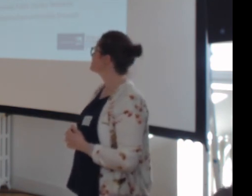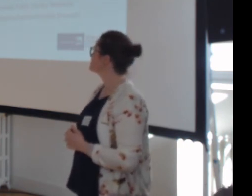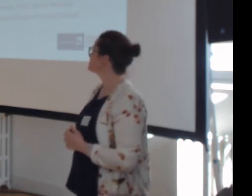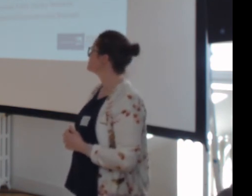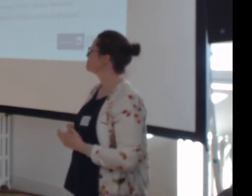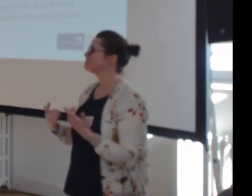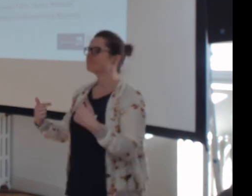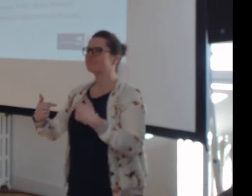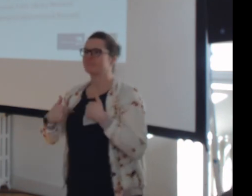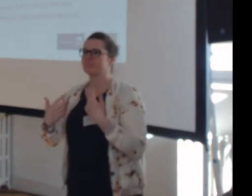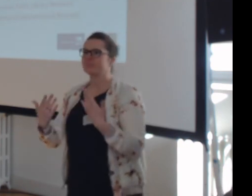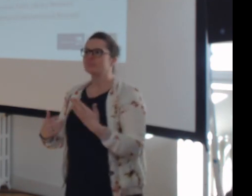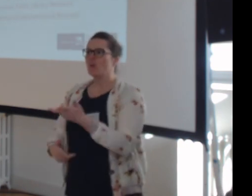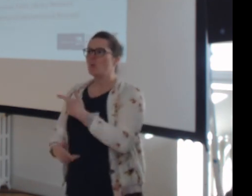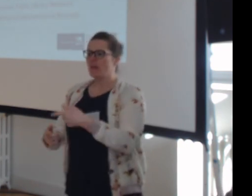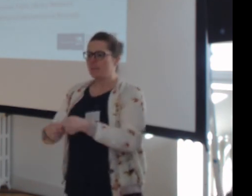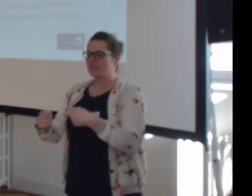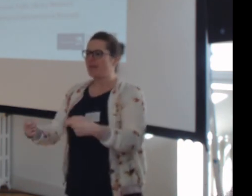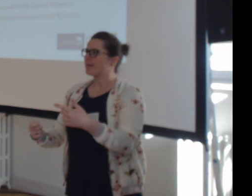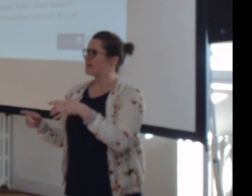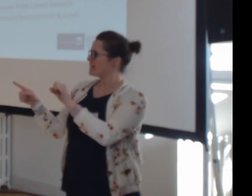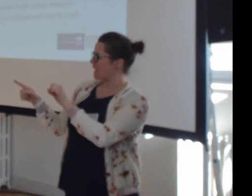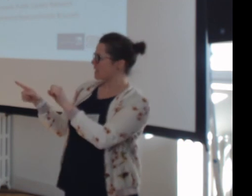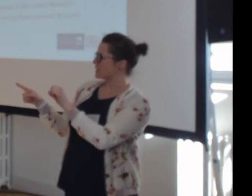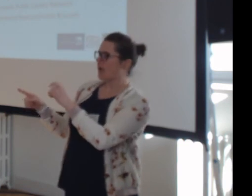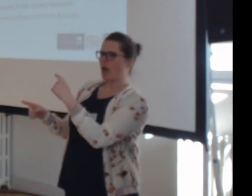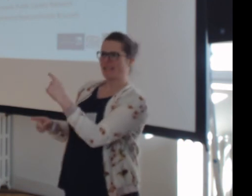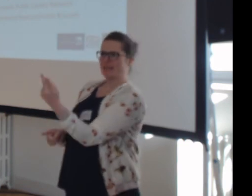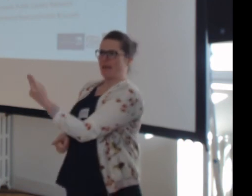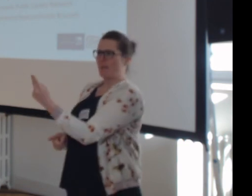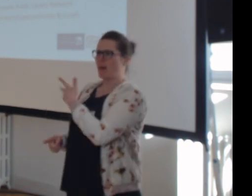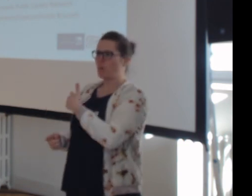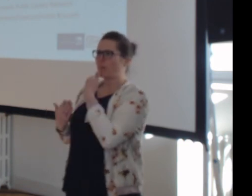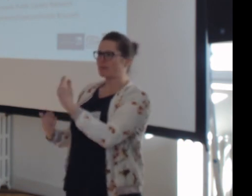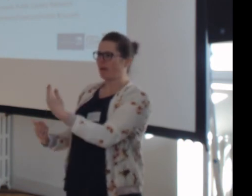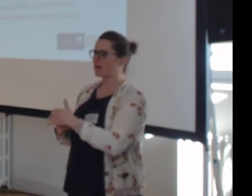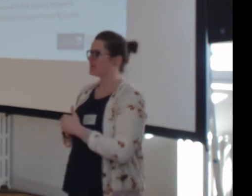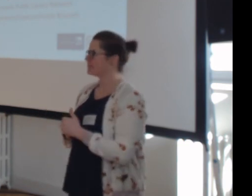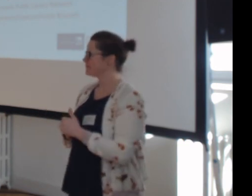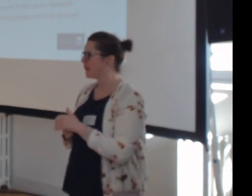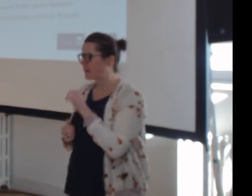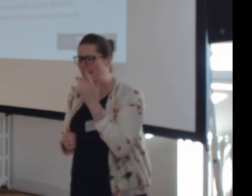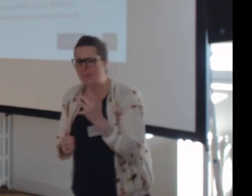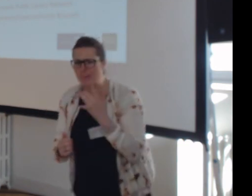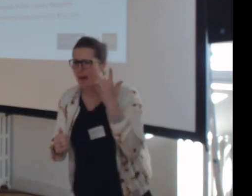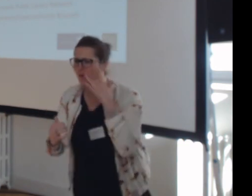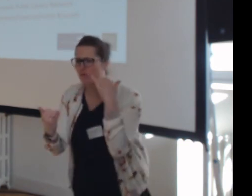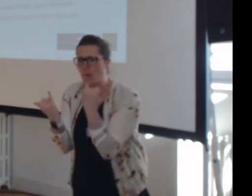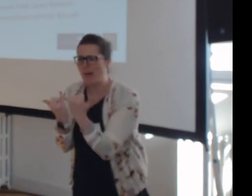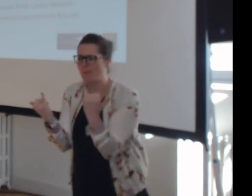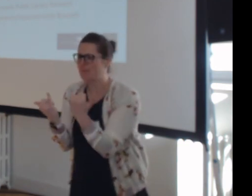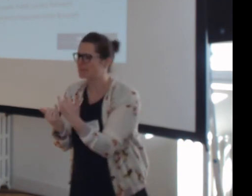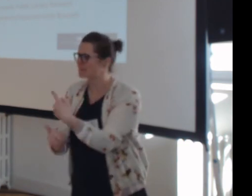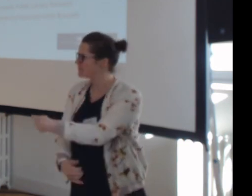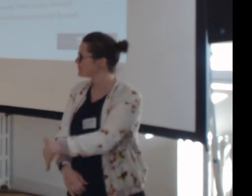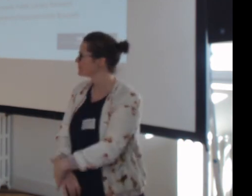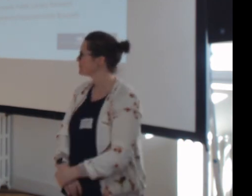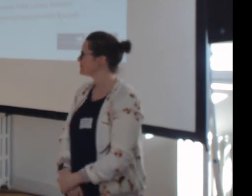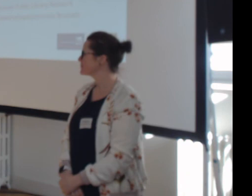Actually, I want to start thanking Saskia and Geert, and this is not really easy to have.